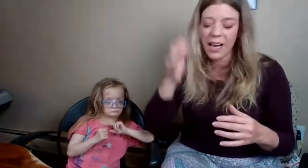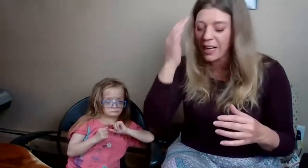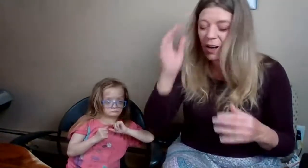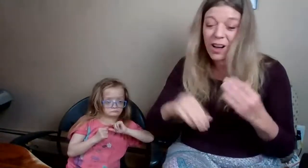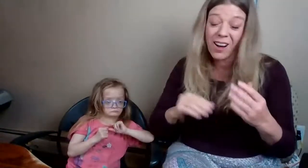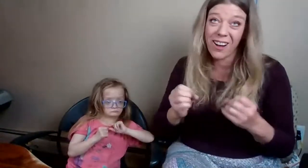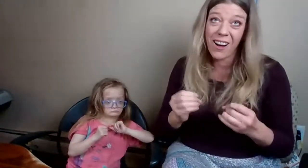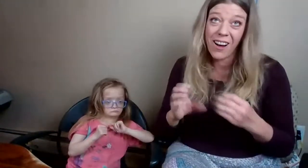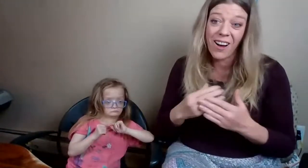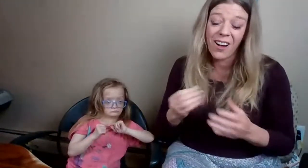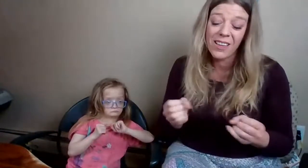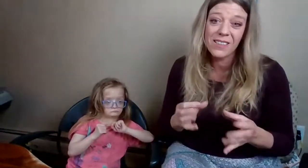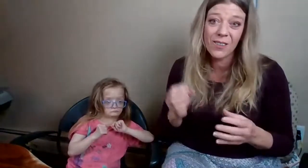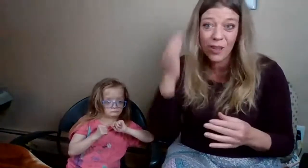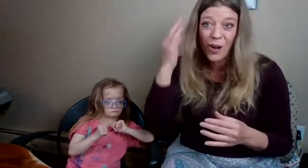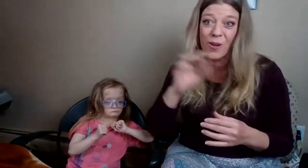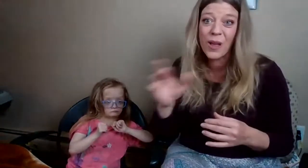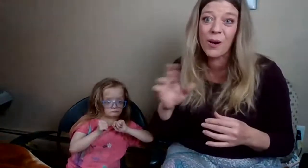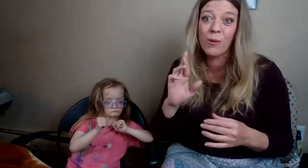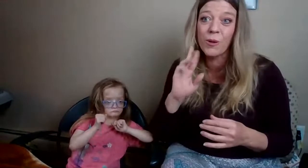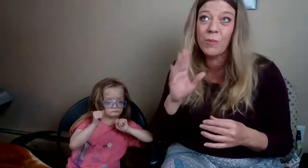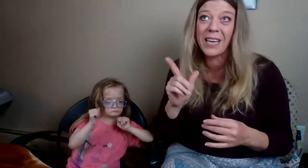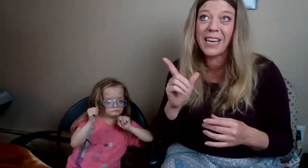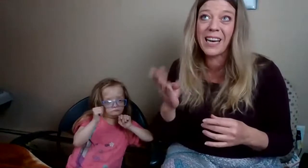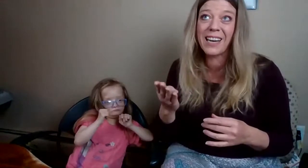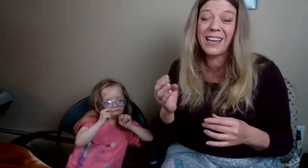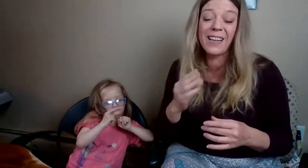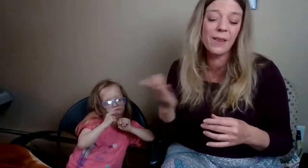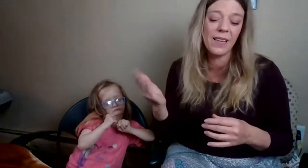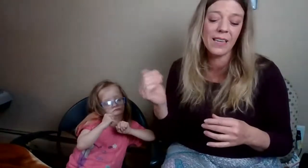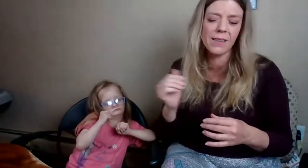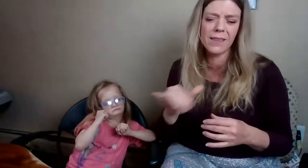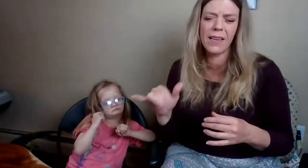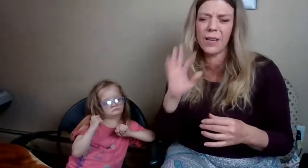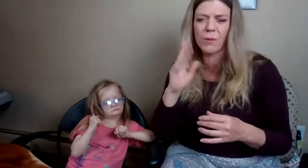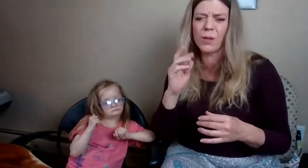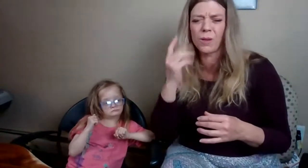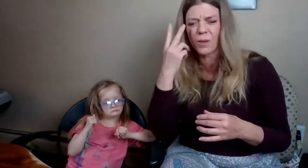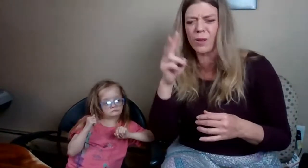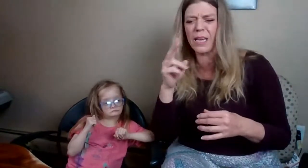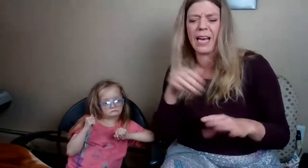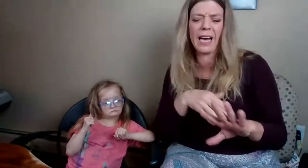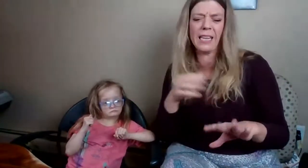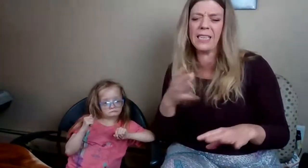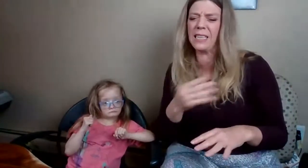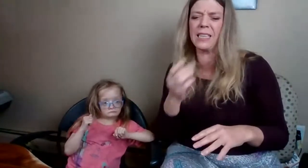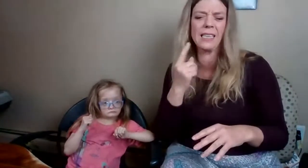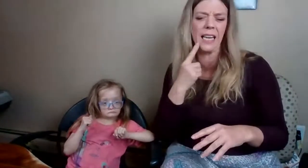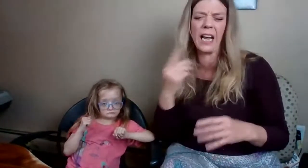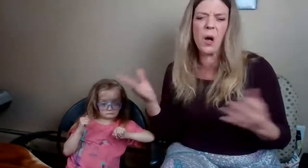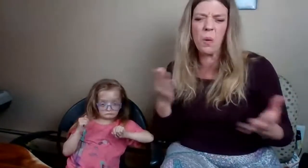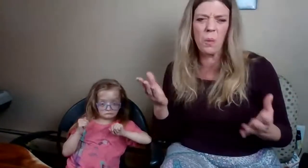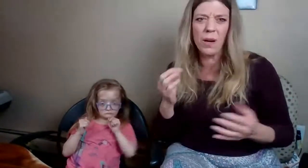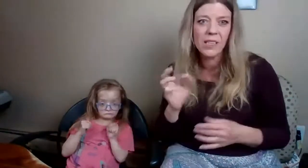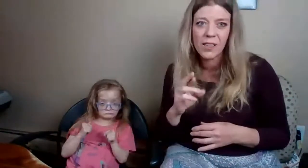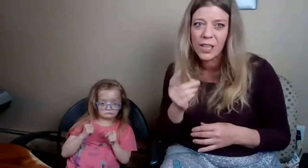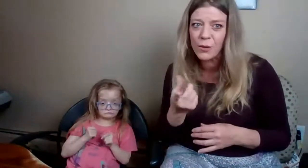I also know there will be things they will look at and say, what are you